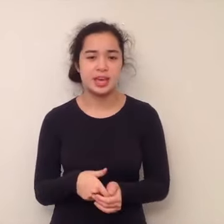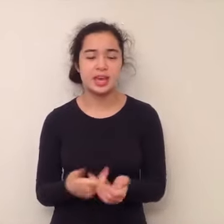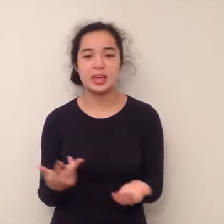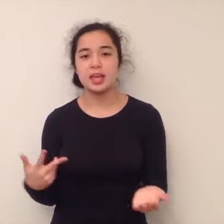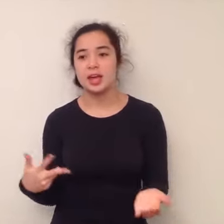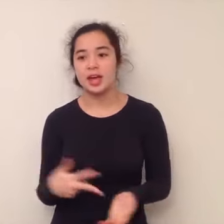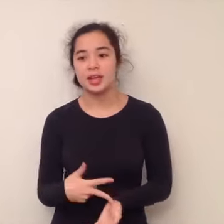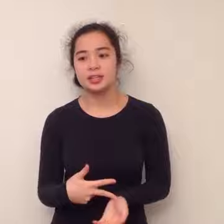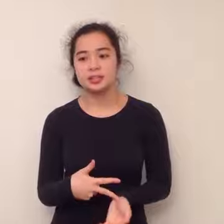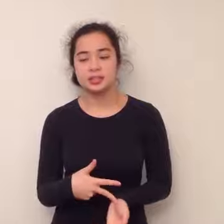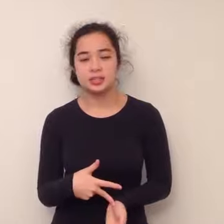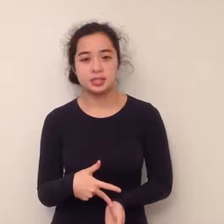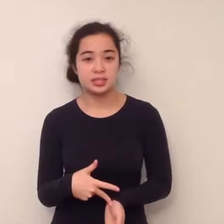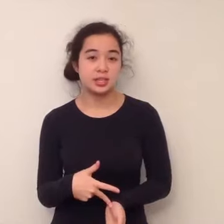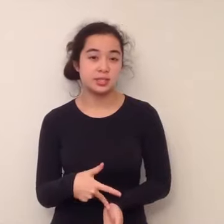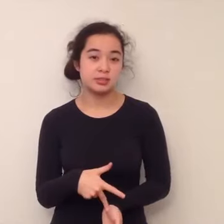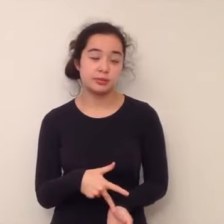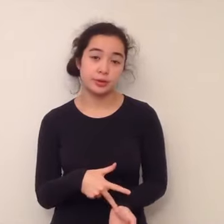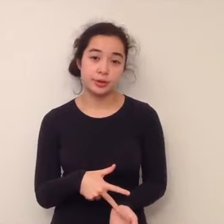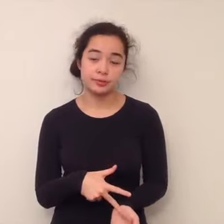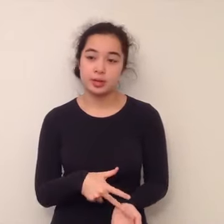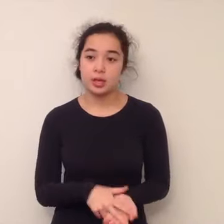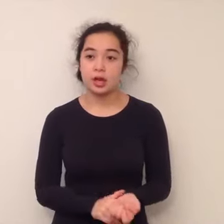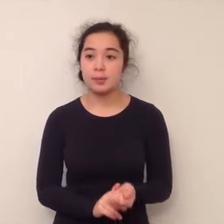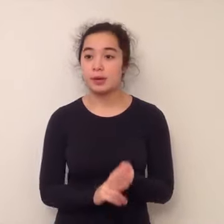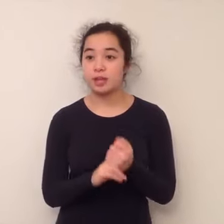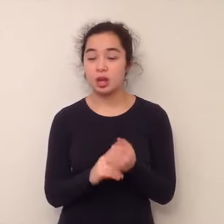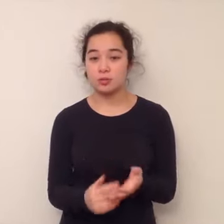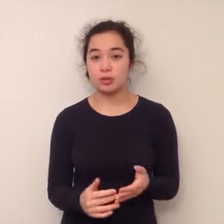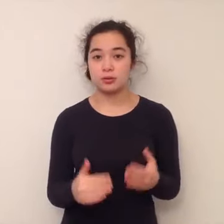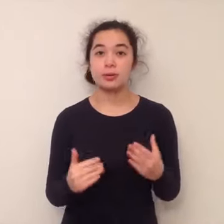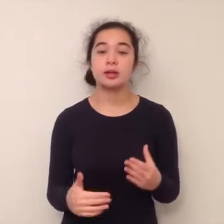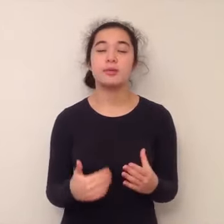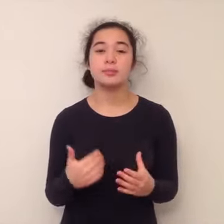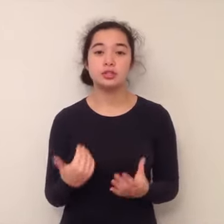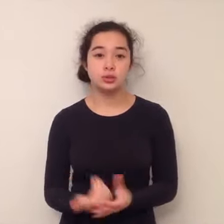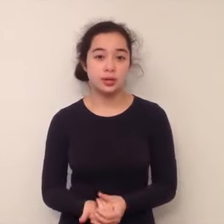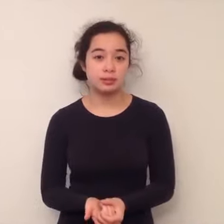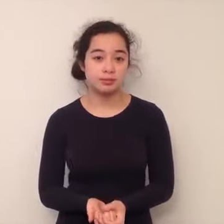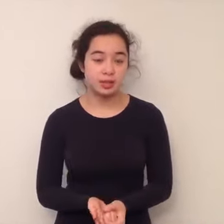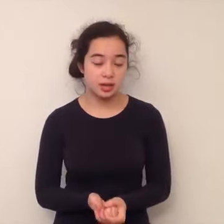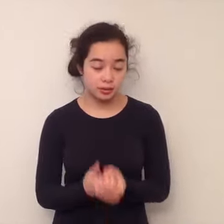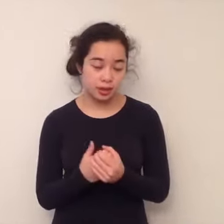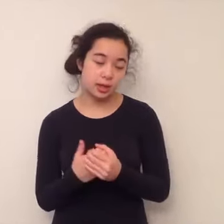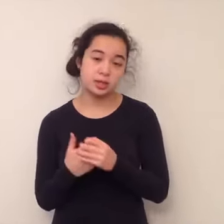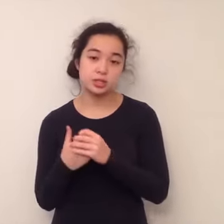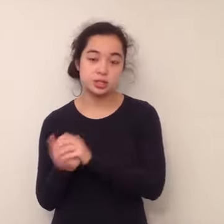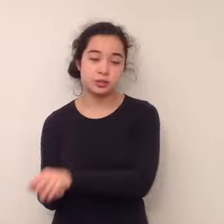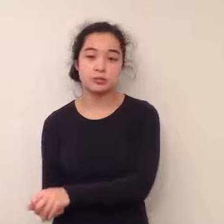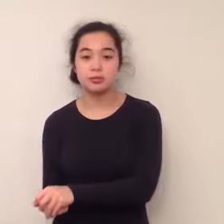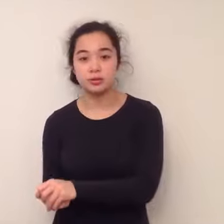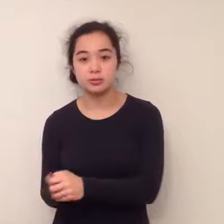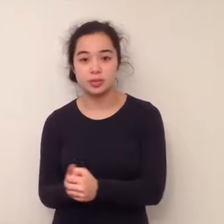year, and seasons for you. I really hope you enjoyed my video and you've learned some sign